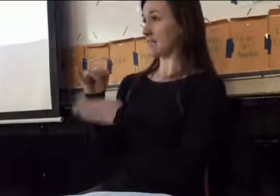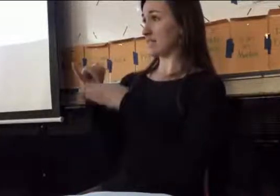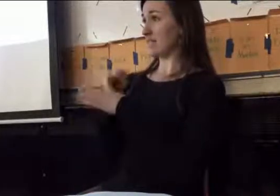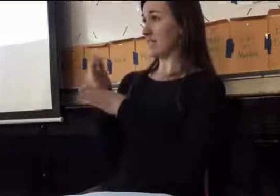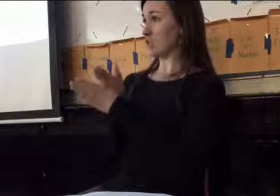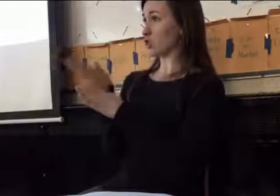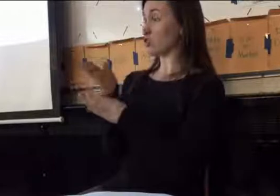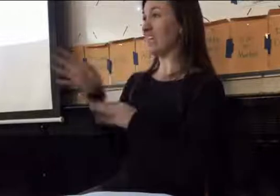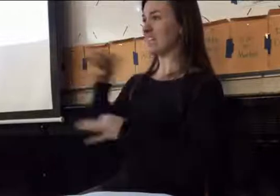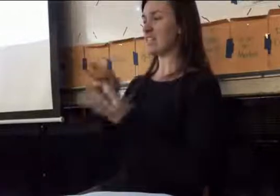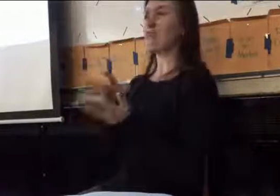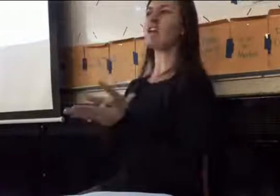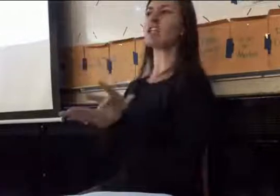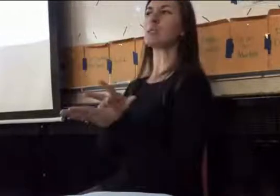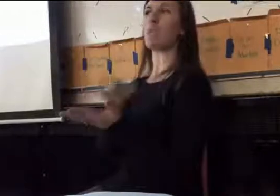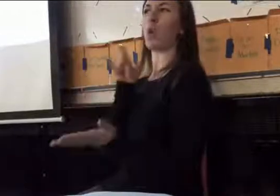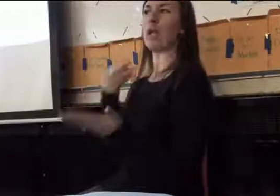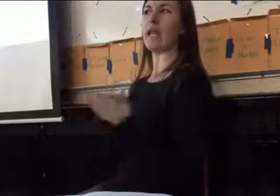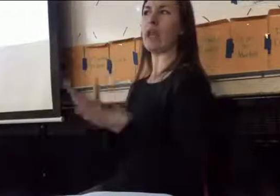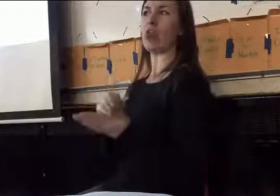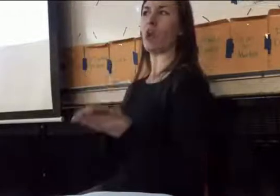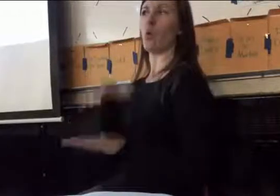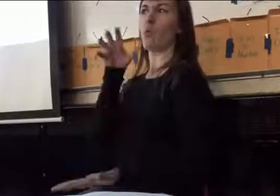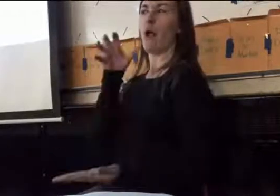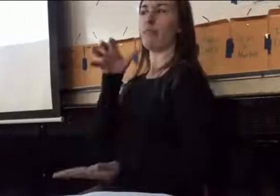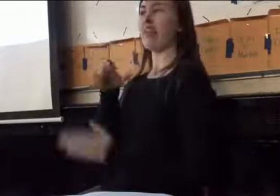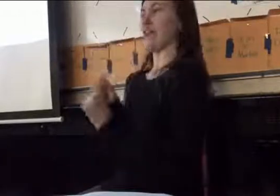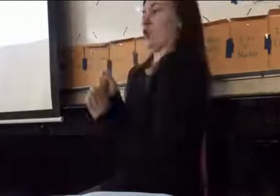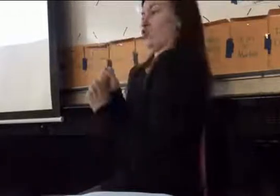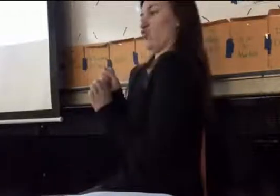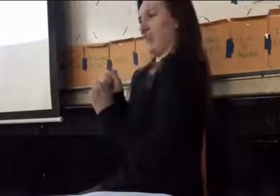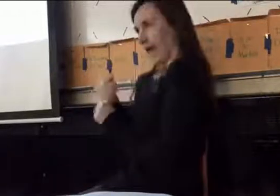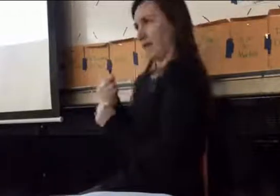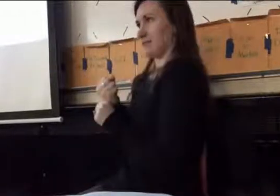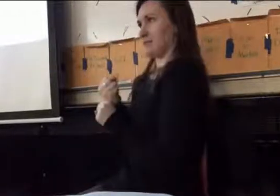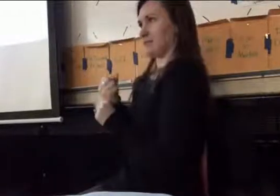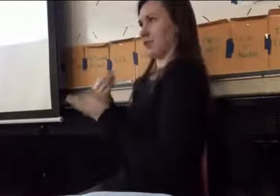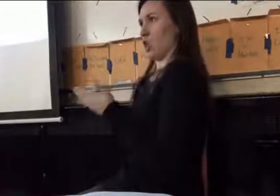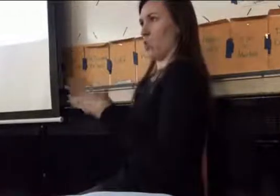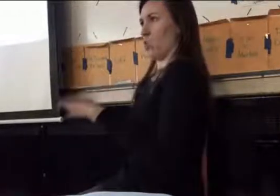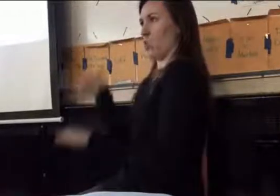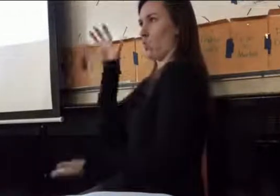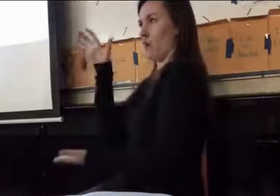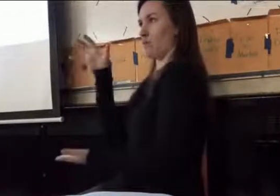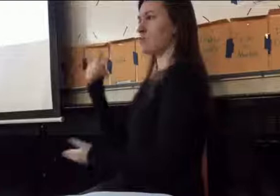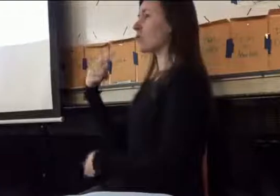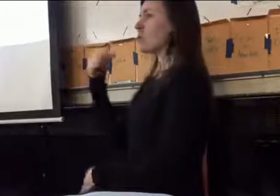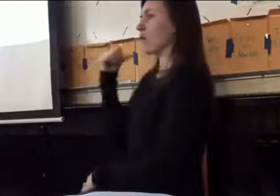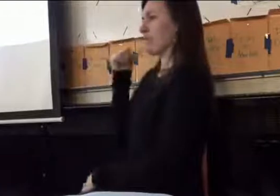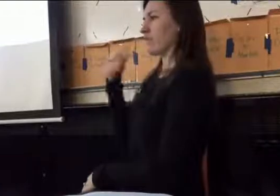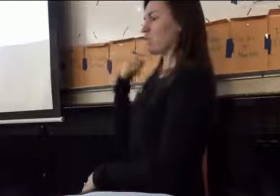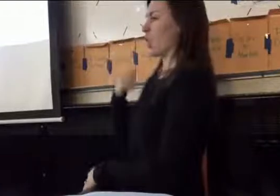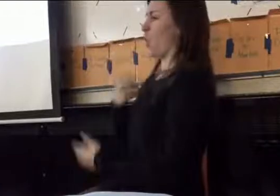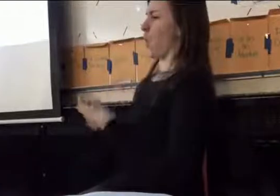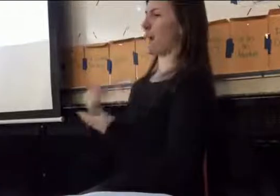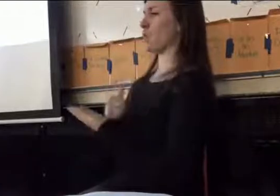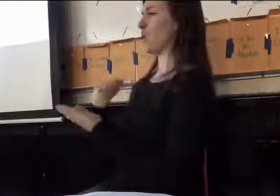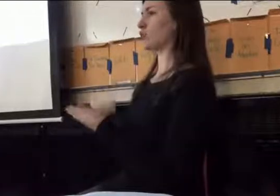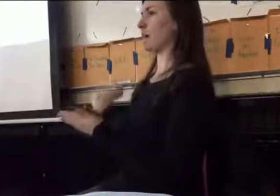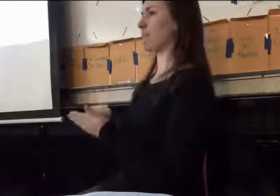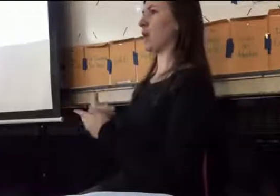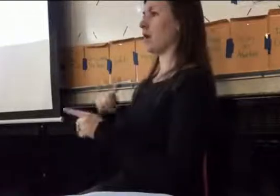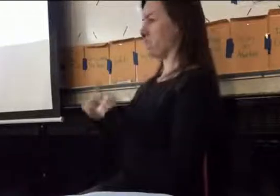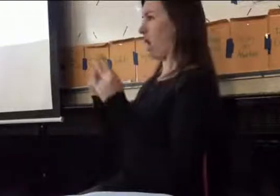wealth, they create the wealth. Basically, they say that while I'm making a ton of money, I'm going to help you out, whether you're a worker, a